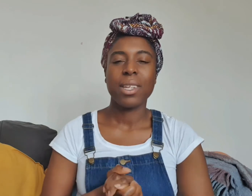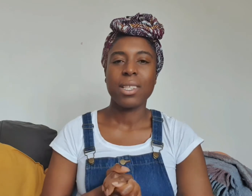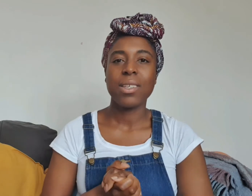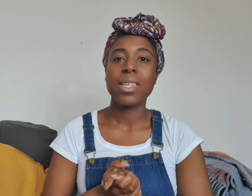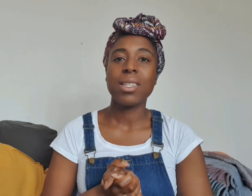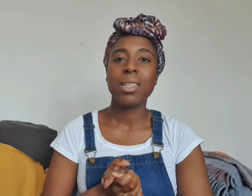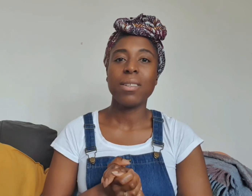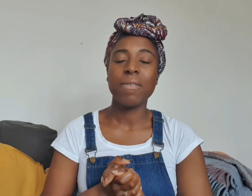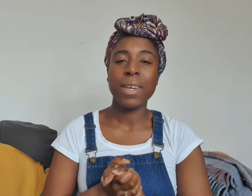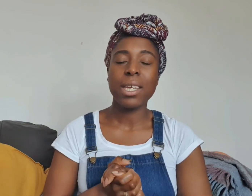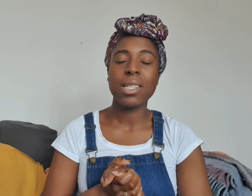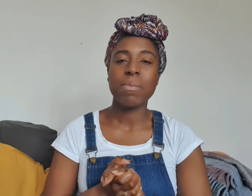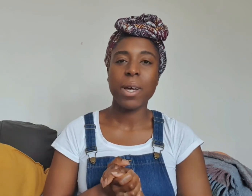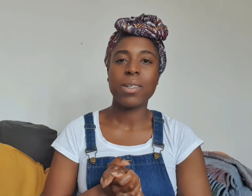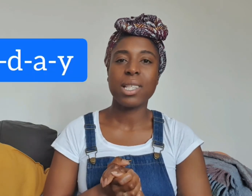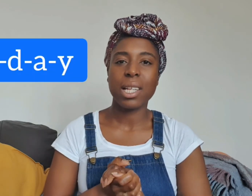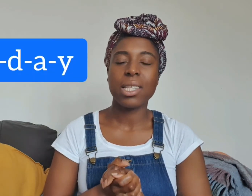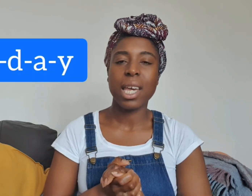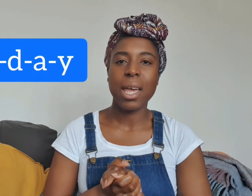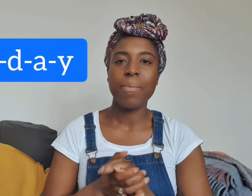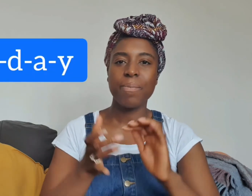So to fingerspell Sunday,